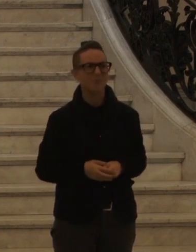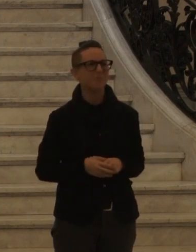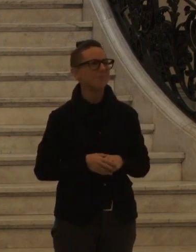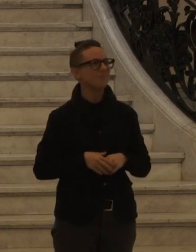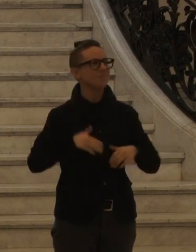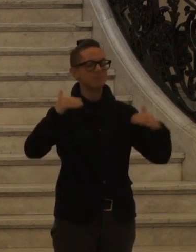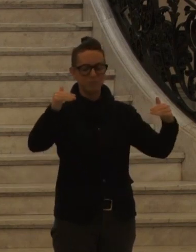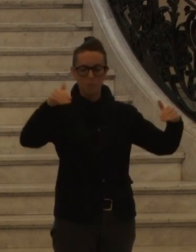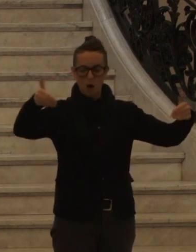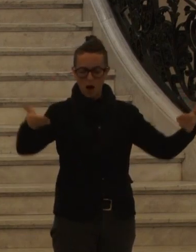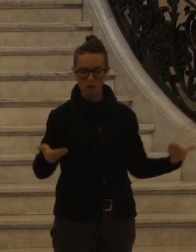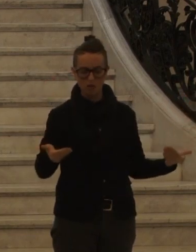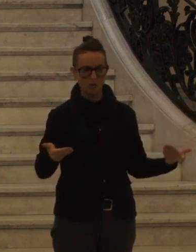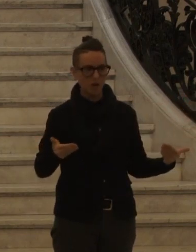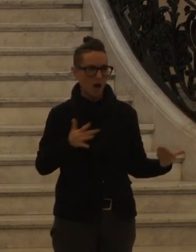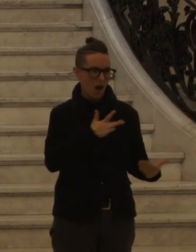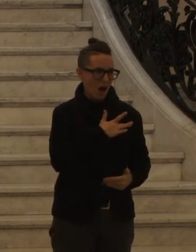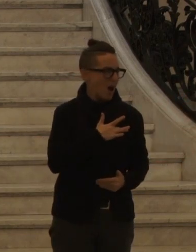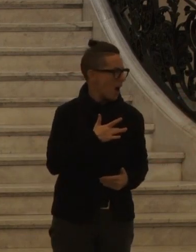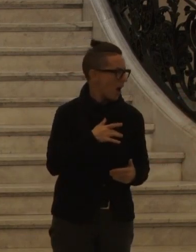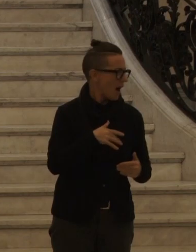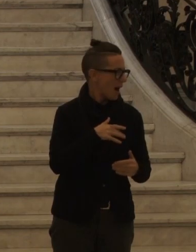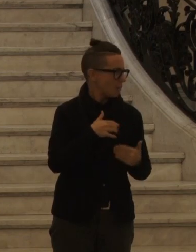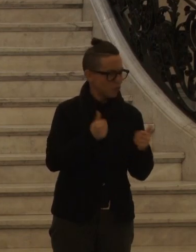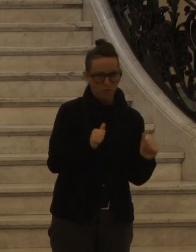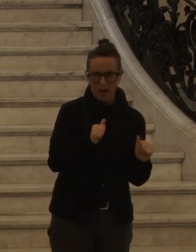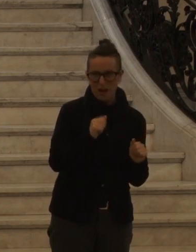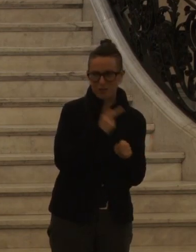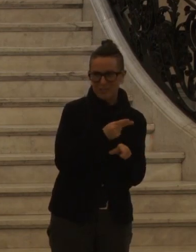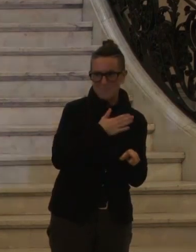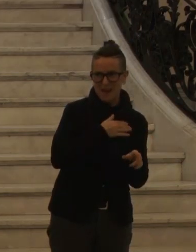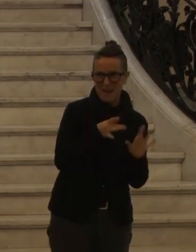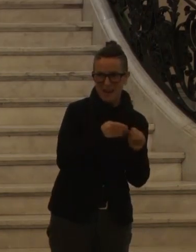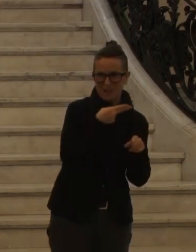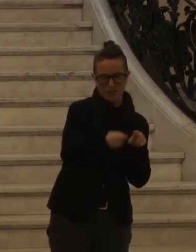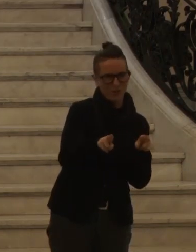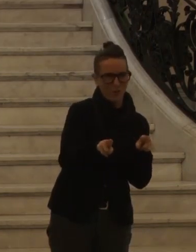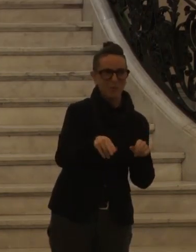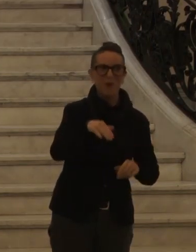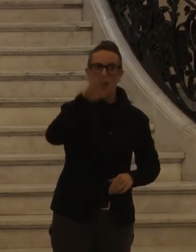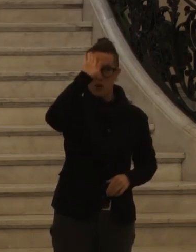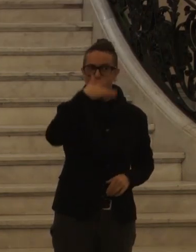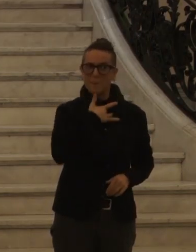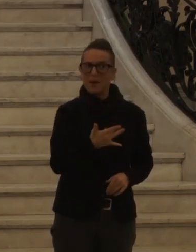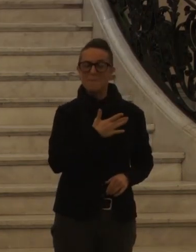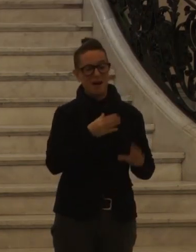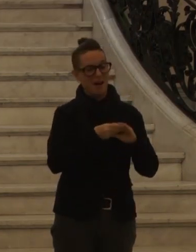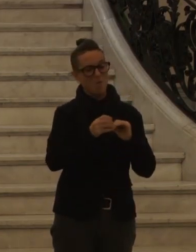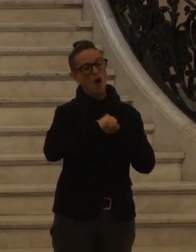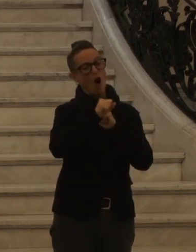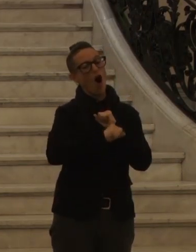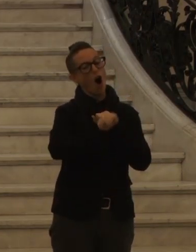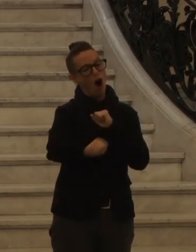want to introduce, I promised I would stick under 5 minutes, and for everybody that knows me, that's hard to do because I'm a talker.